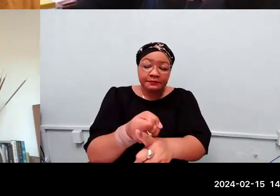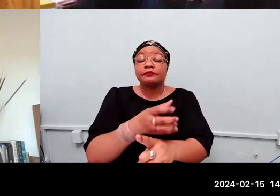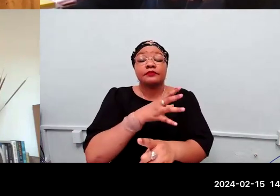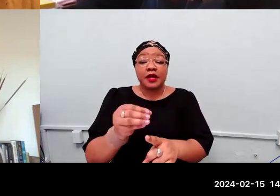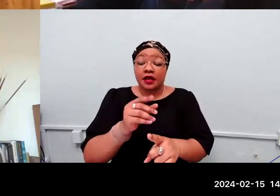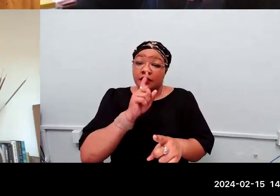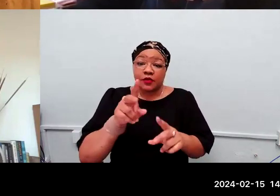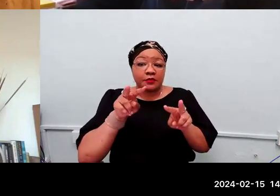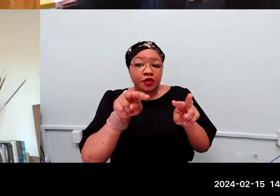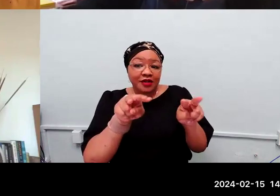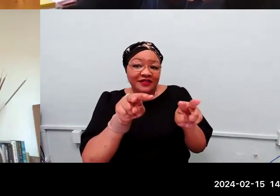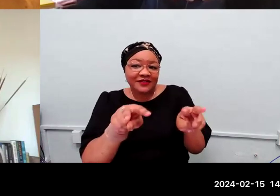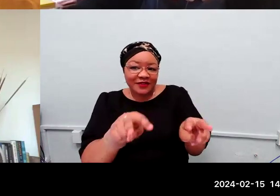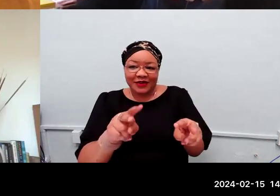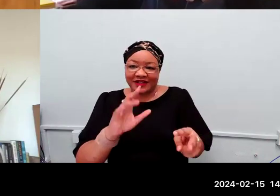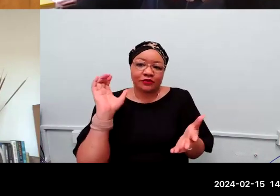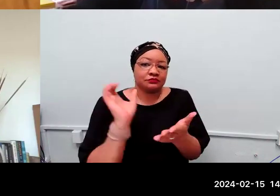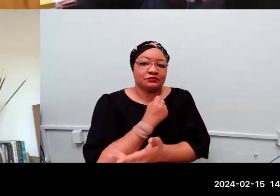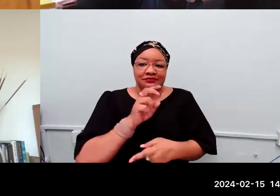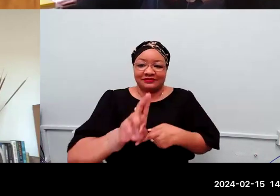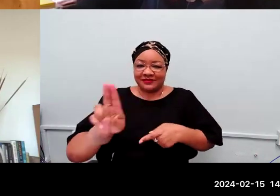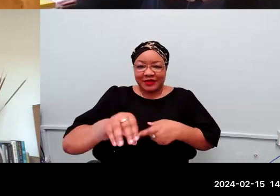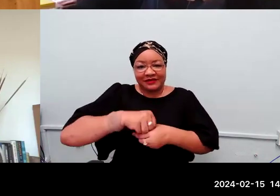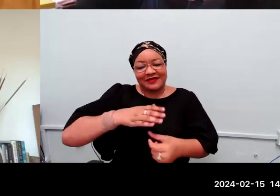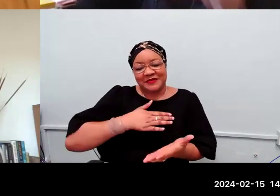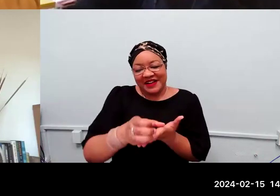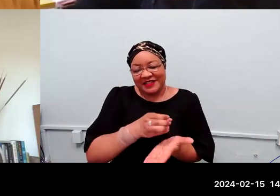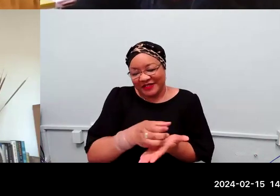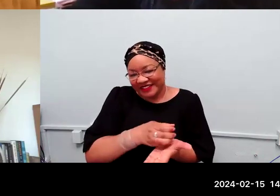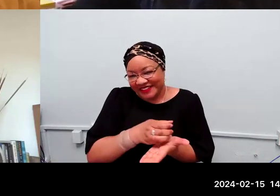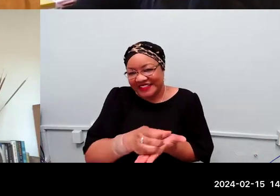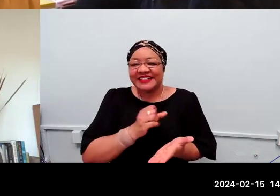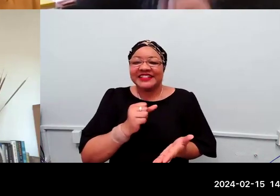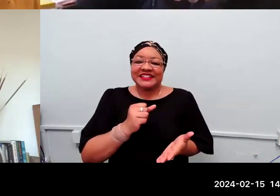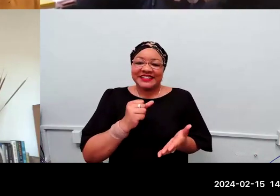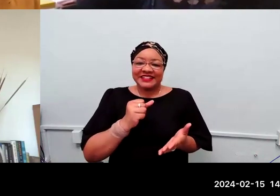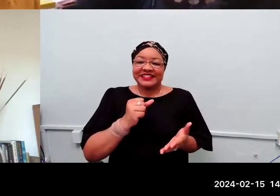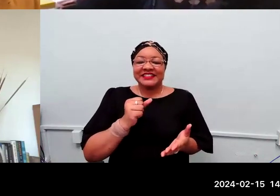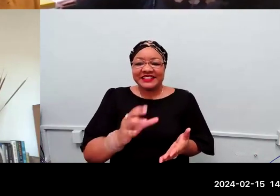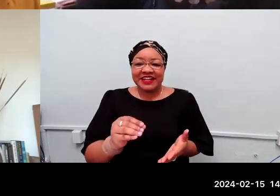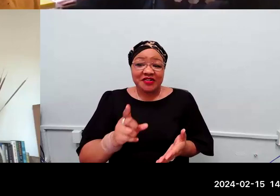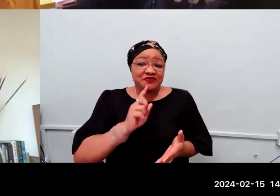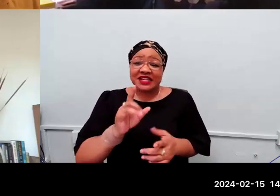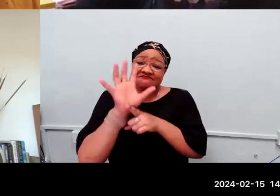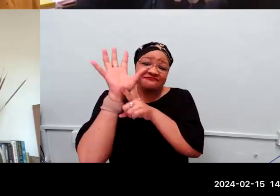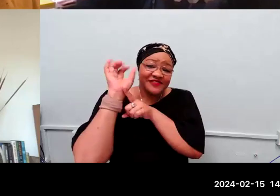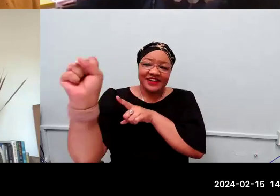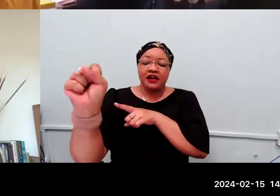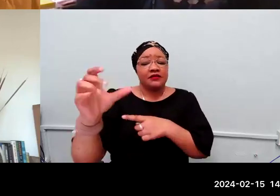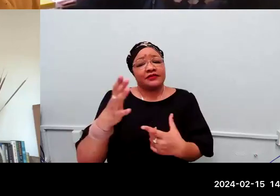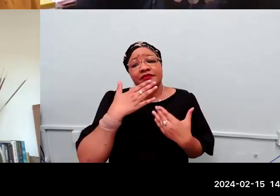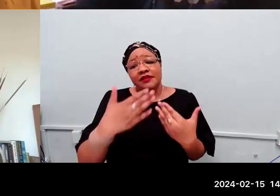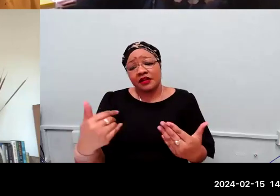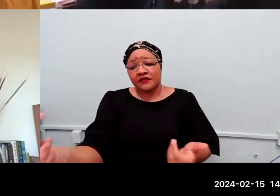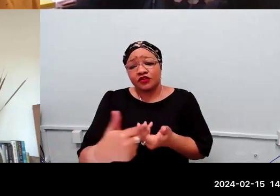really looking forward to using this in my courses. So I'm glad it's recorded. So really phenomenal. Thank you for joining us today,